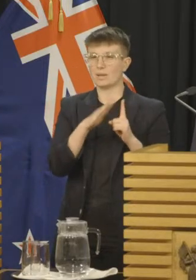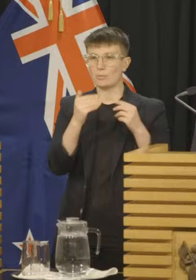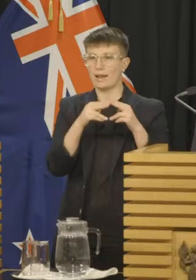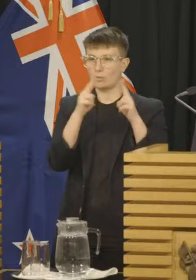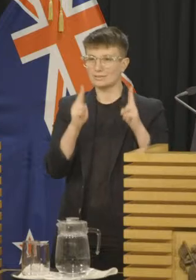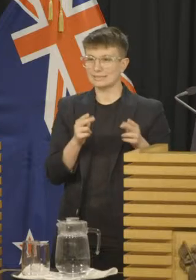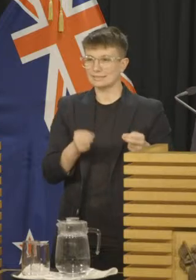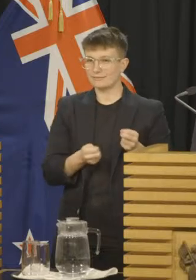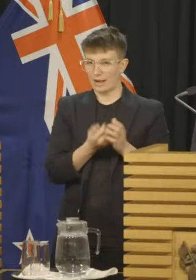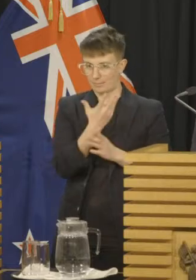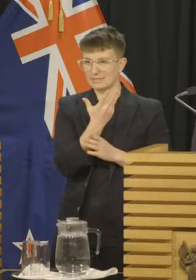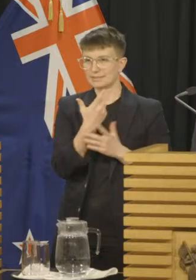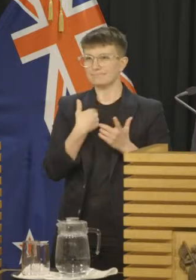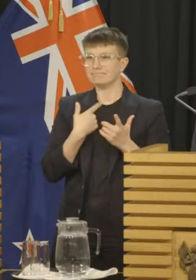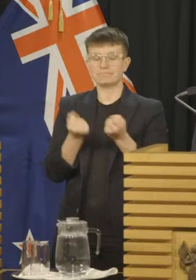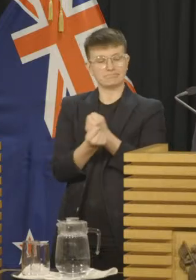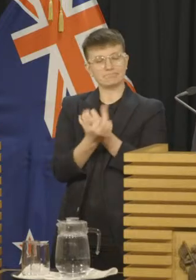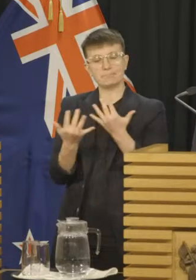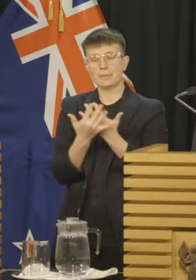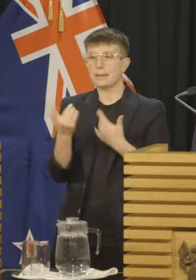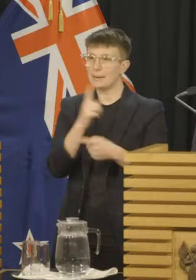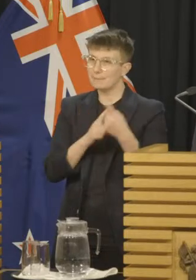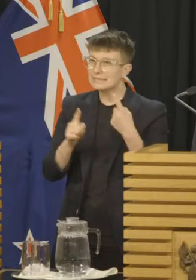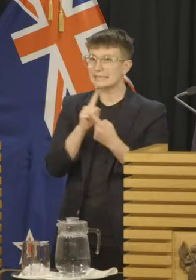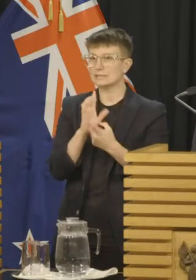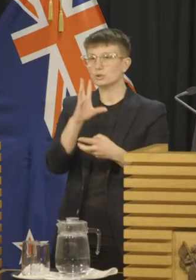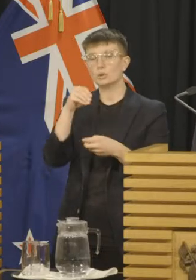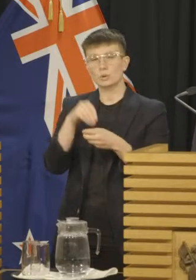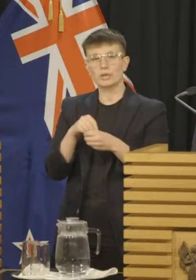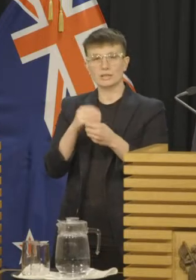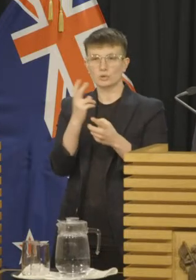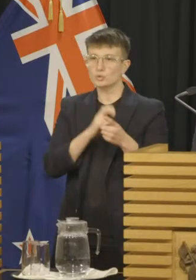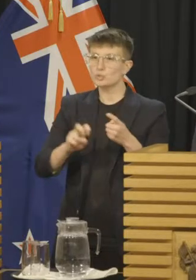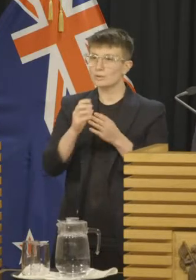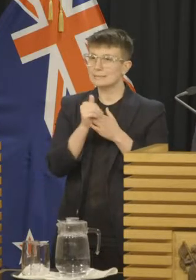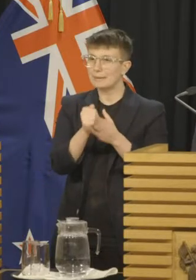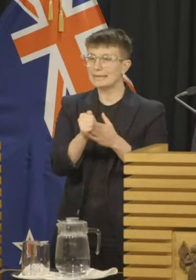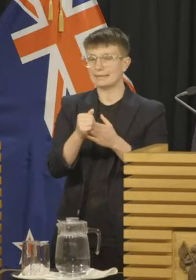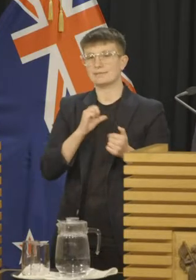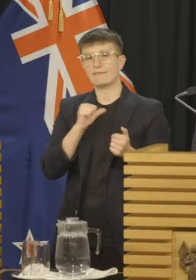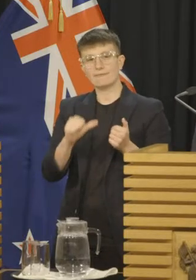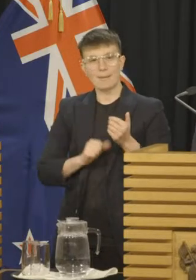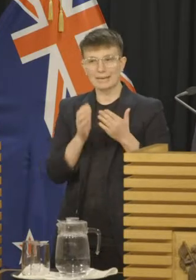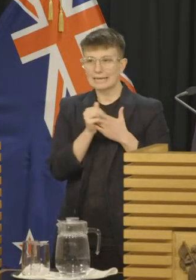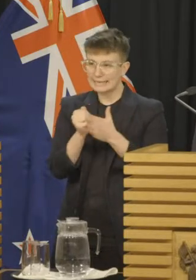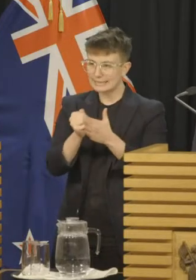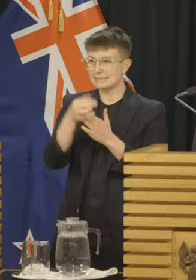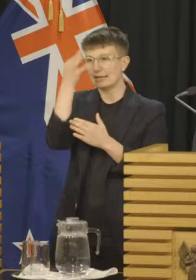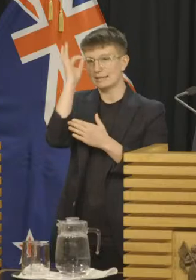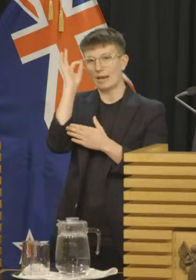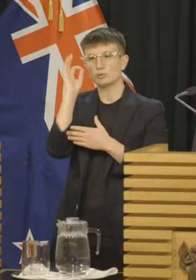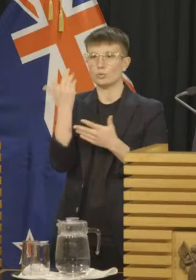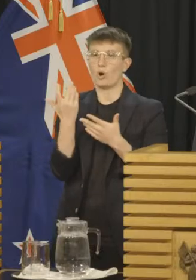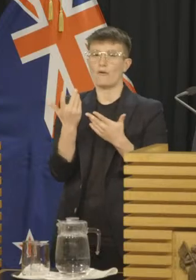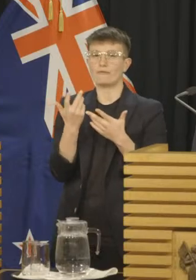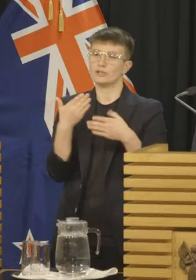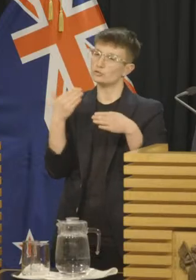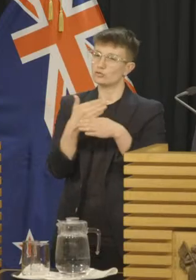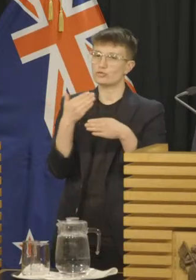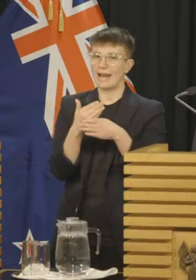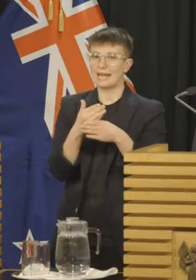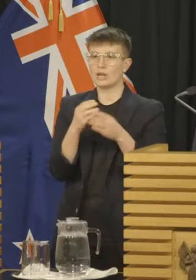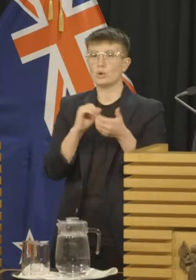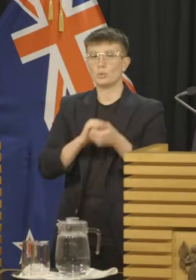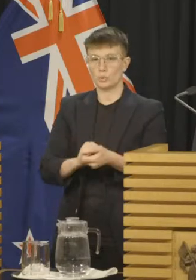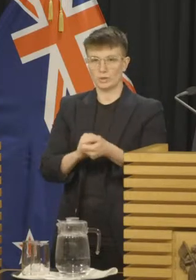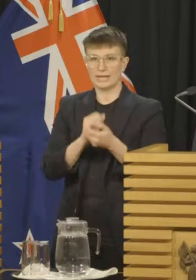hold meetings with our tourism leaders, farming leaders, and the Council of Trade Unions. Ministers this week will be making important announcements